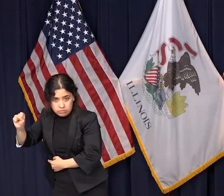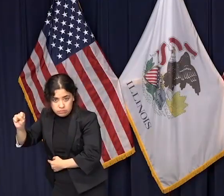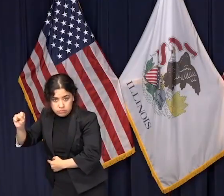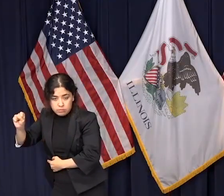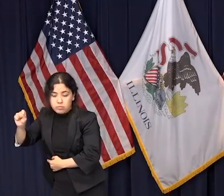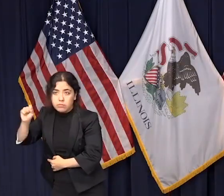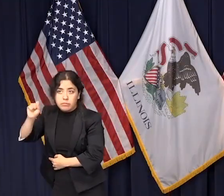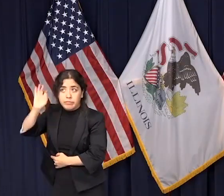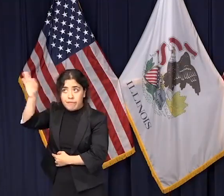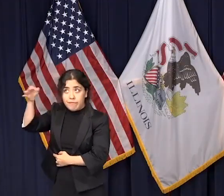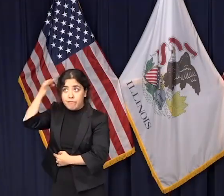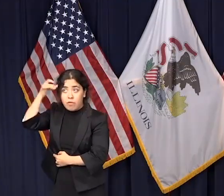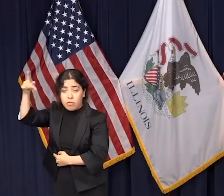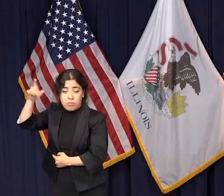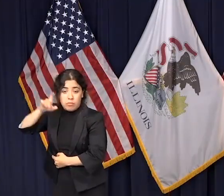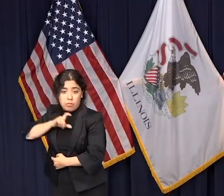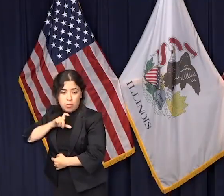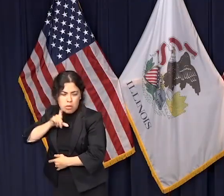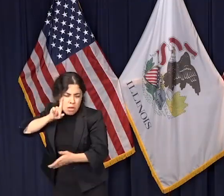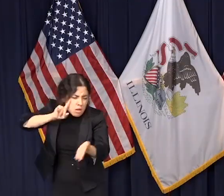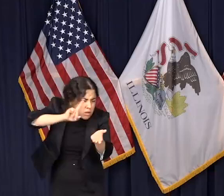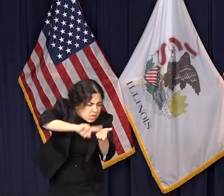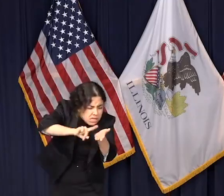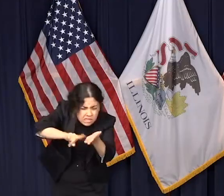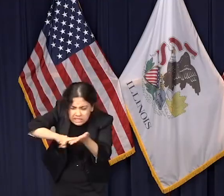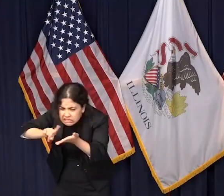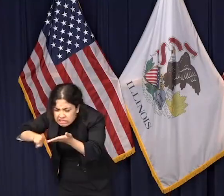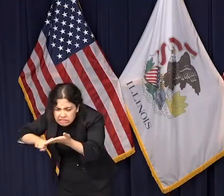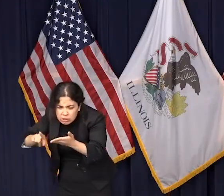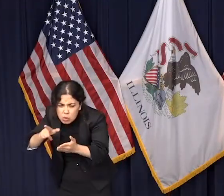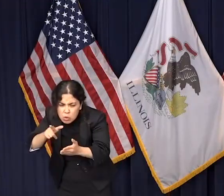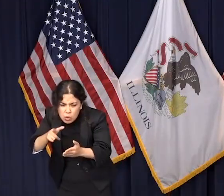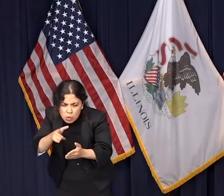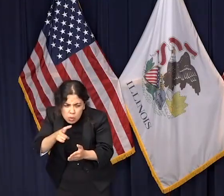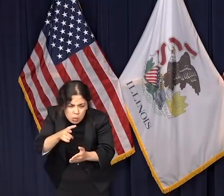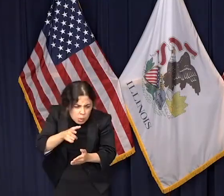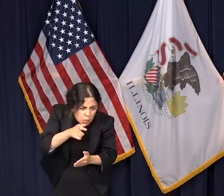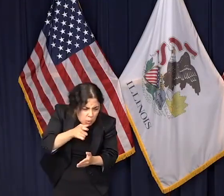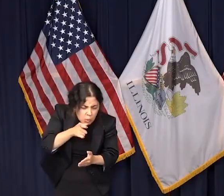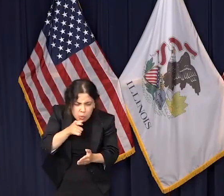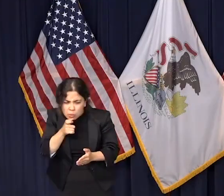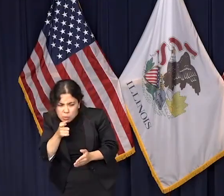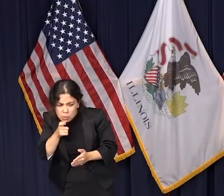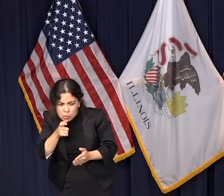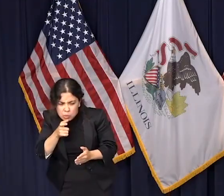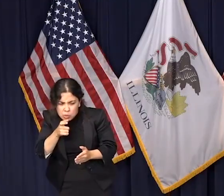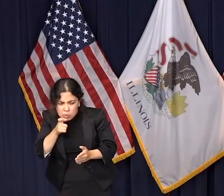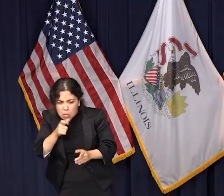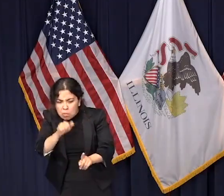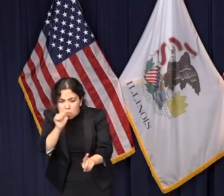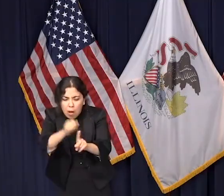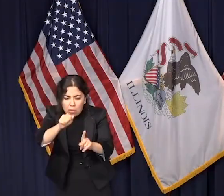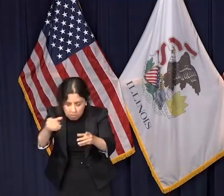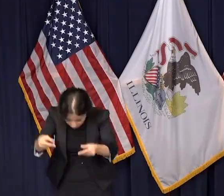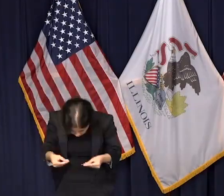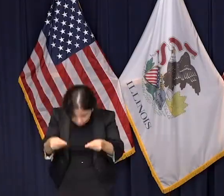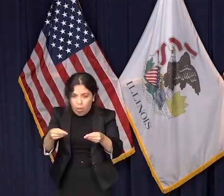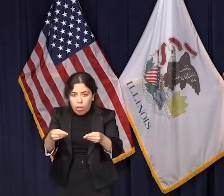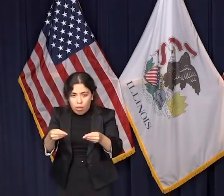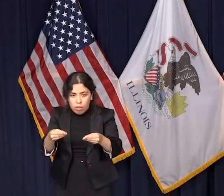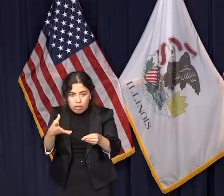federal authorities are identifying those people who aren't actual applicants who received that. And so the people